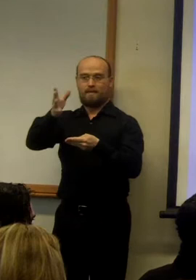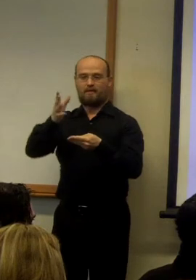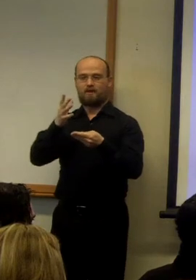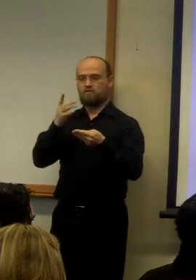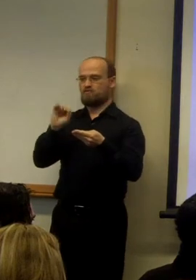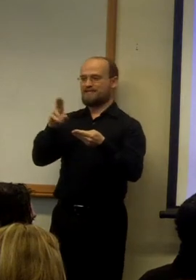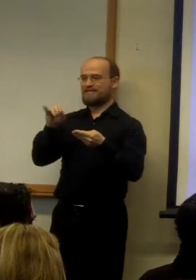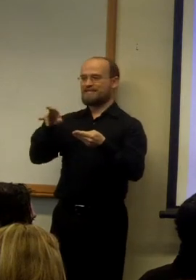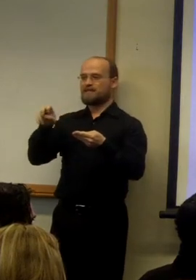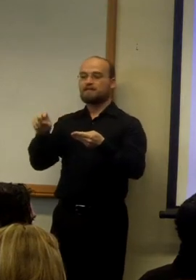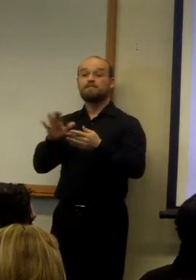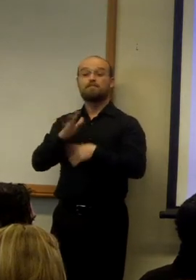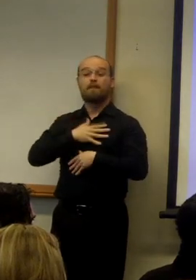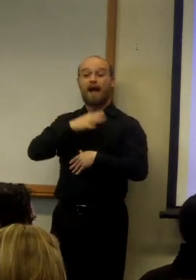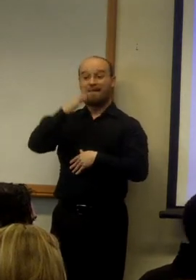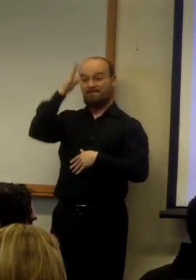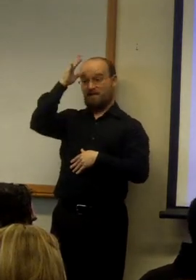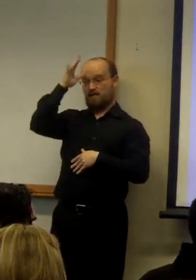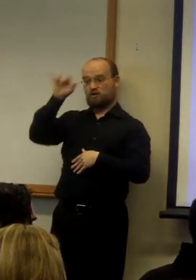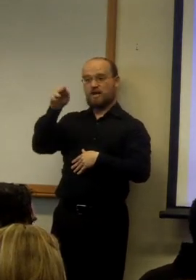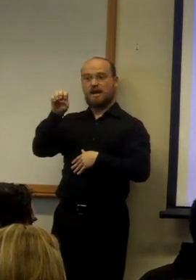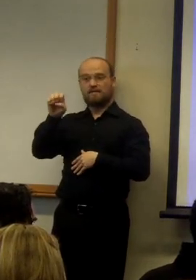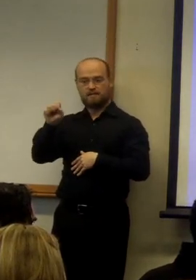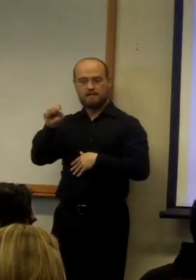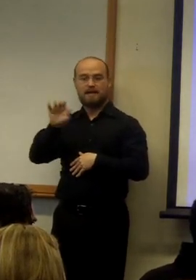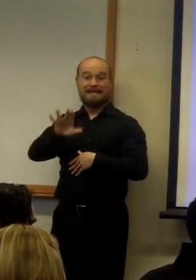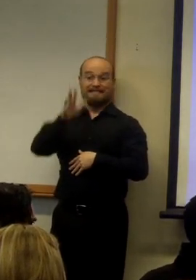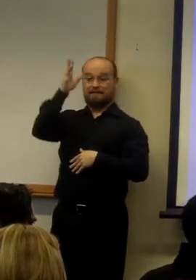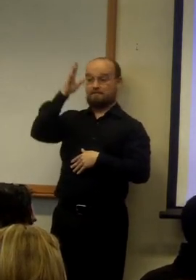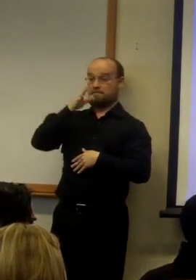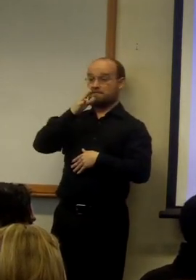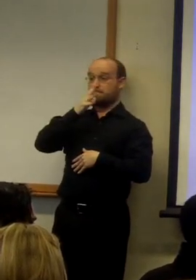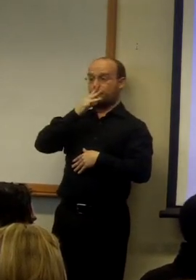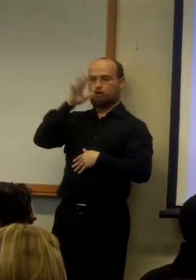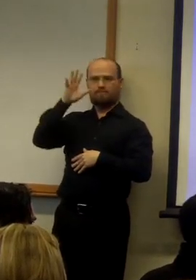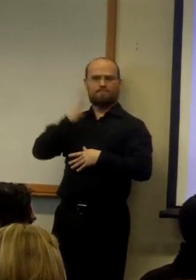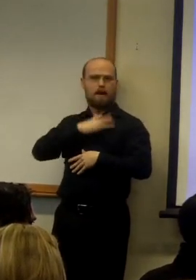father, James, his mother, Johnny, and